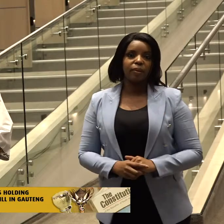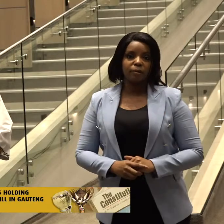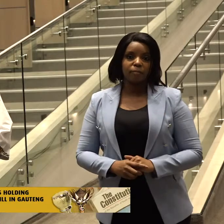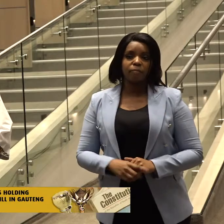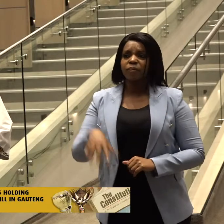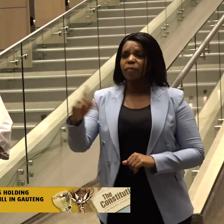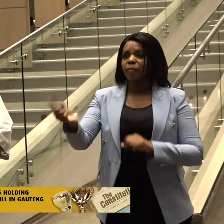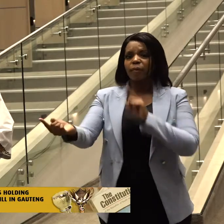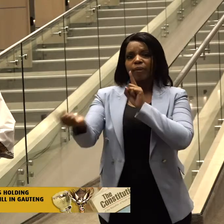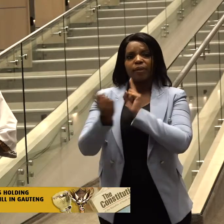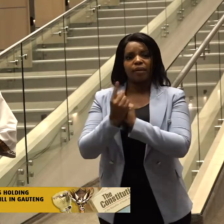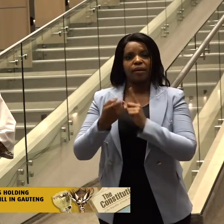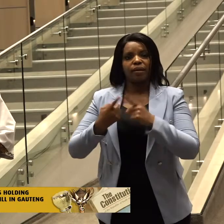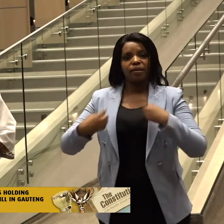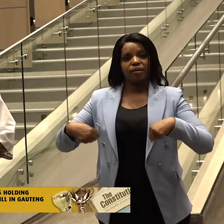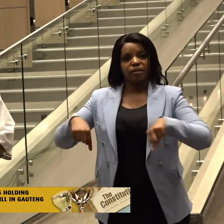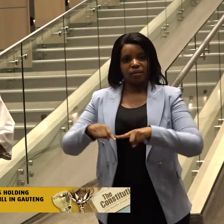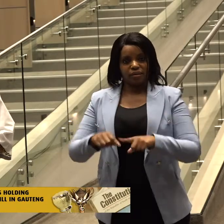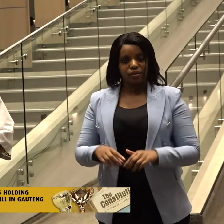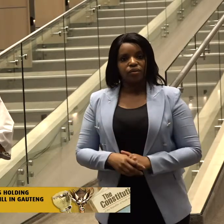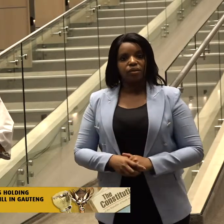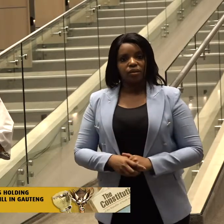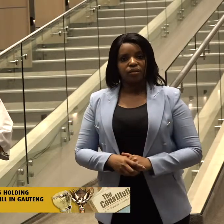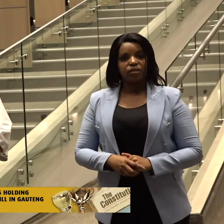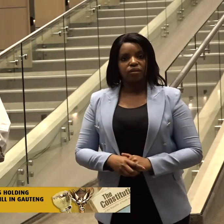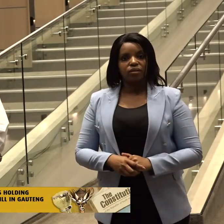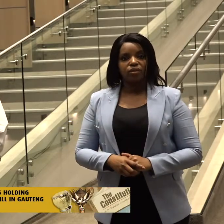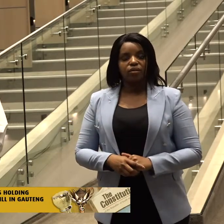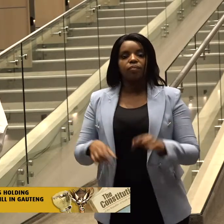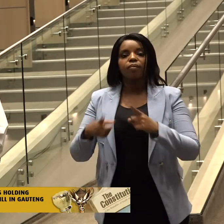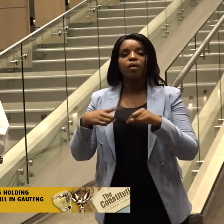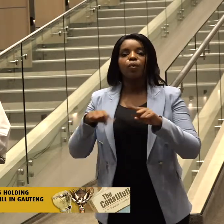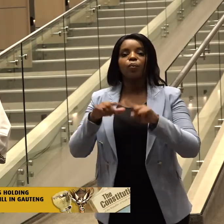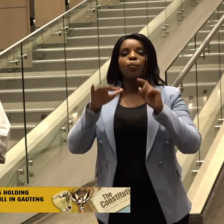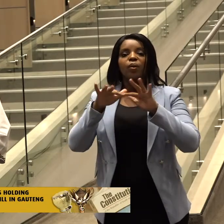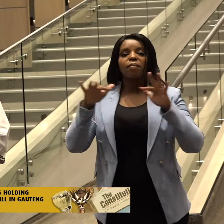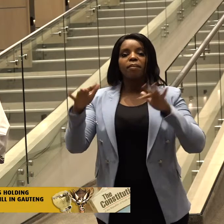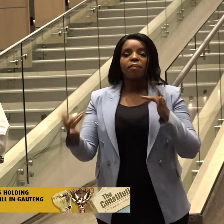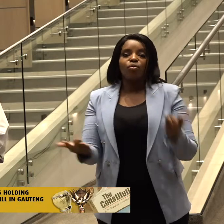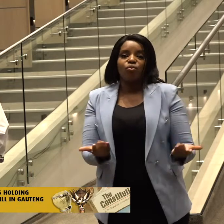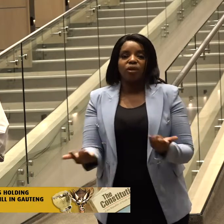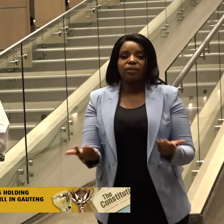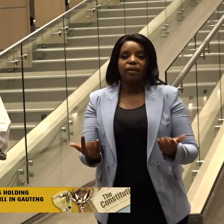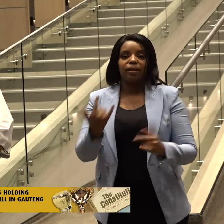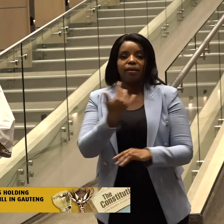survivality uh as informal Traders